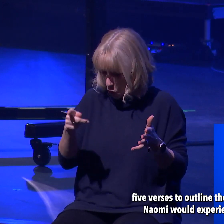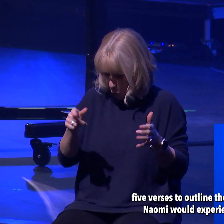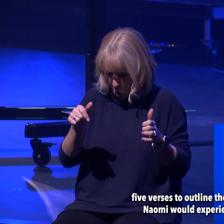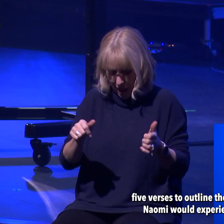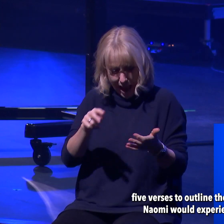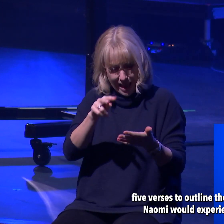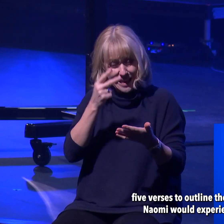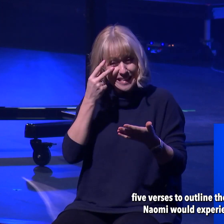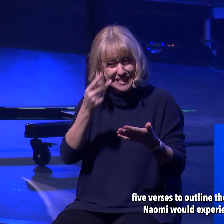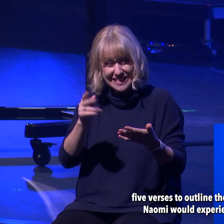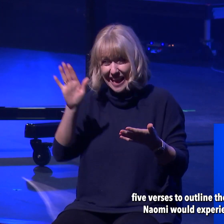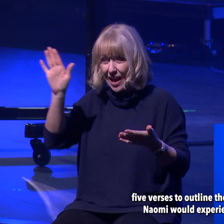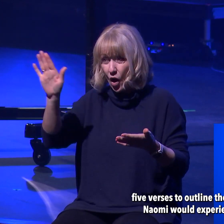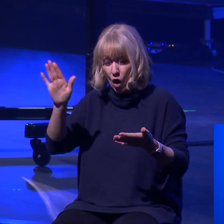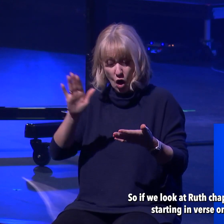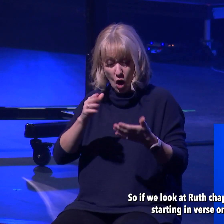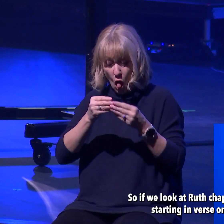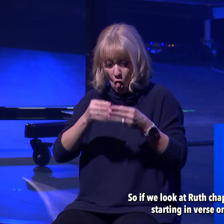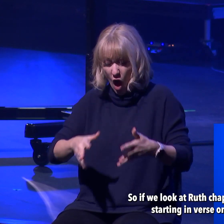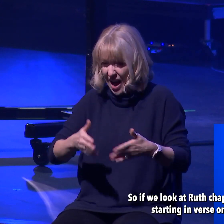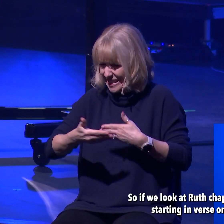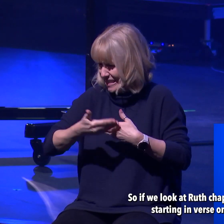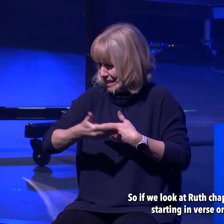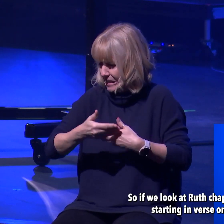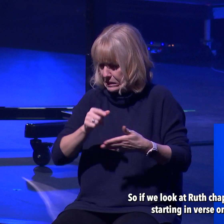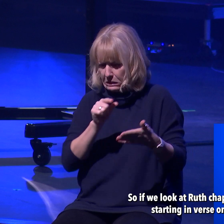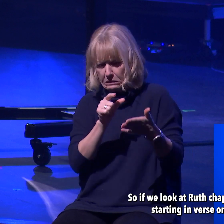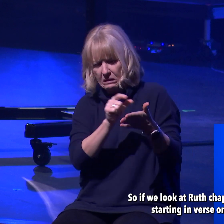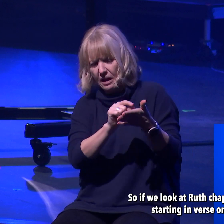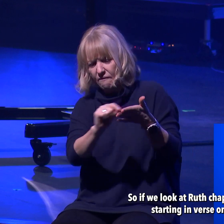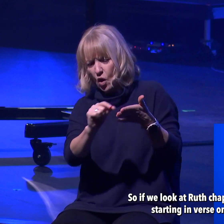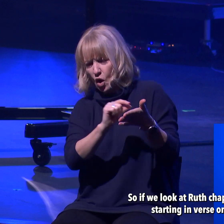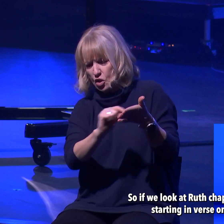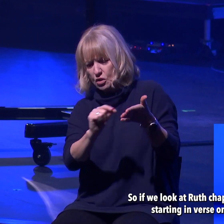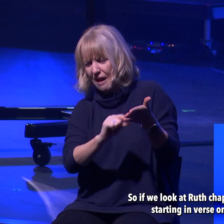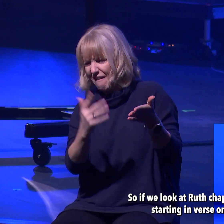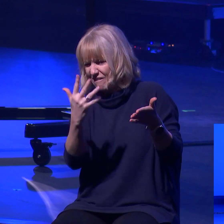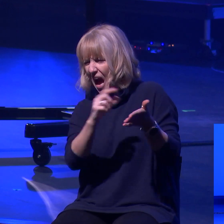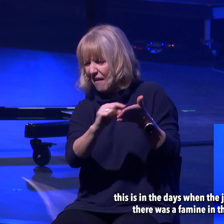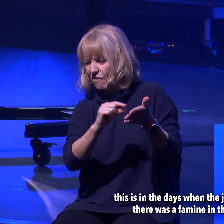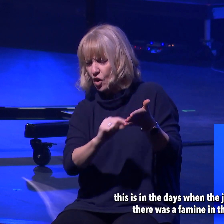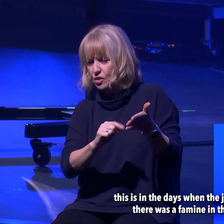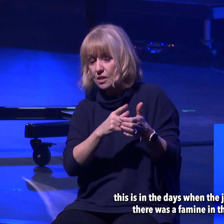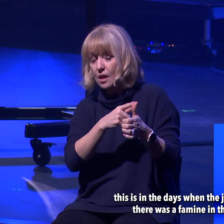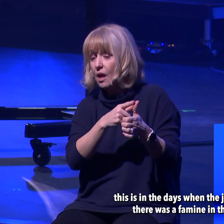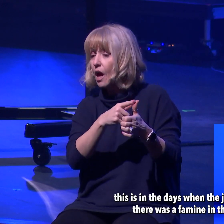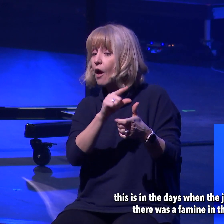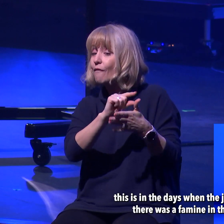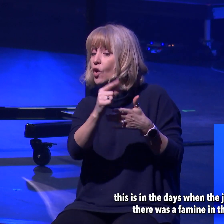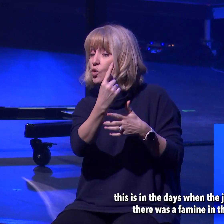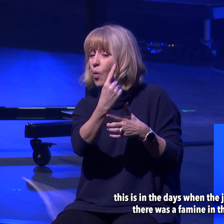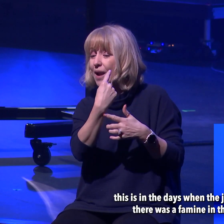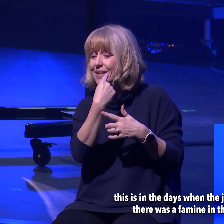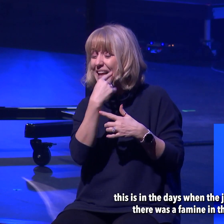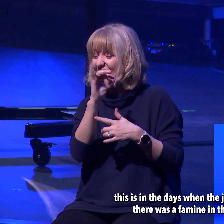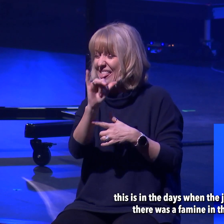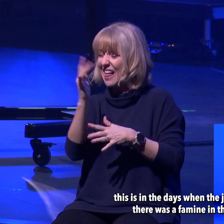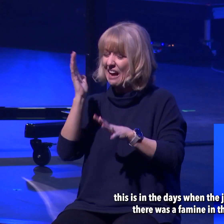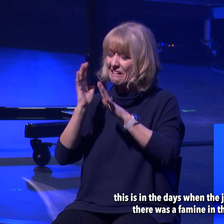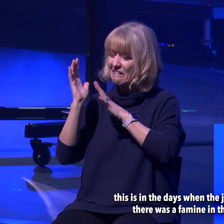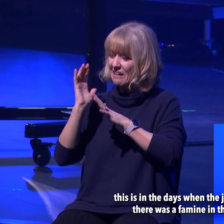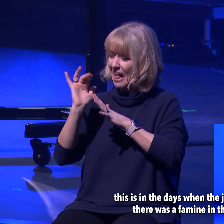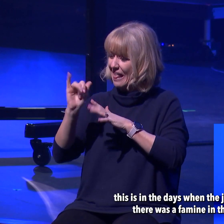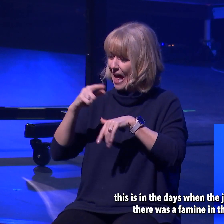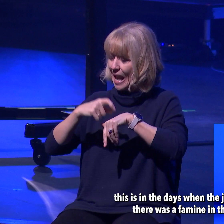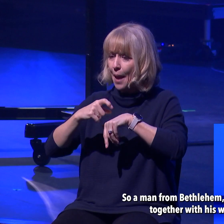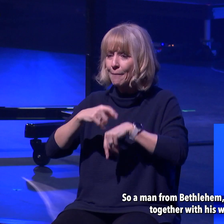the losses Naomi would experience. So if we look at Ruth chapter 1, starting in verse 1, it says, "In the days when the judges ruled, there was a famine